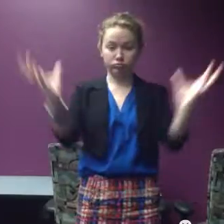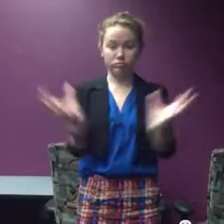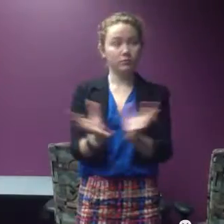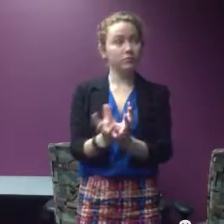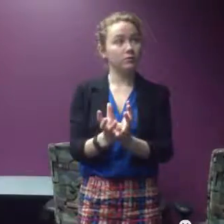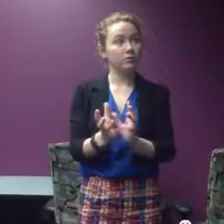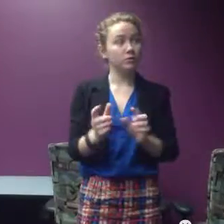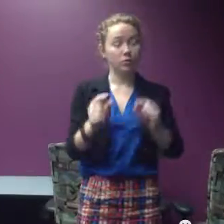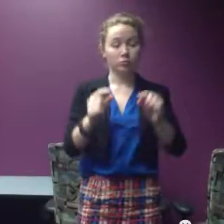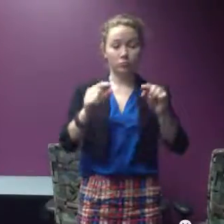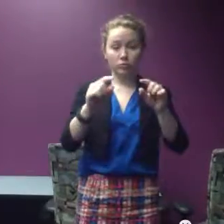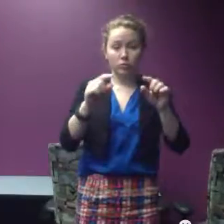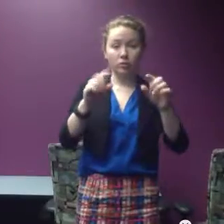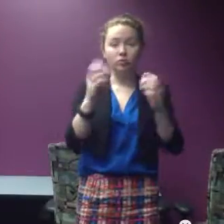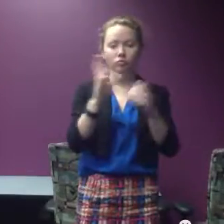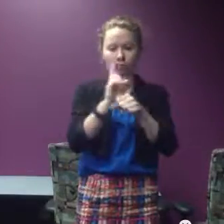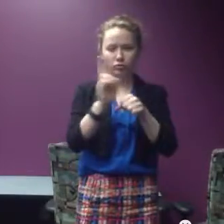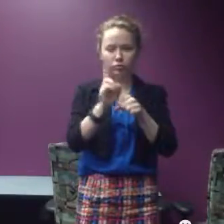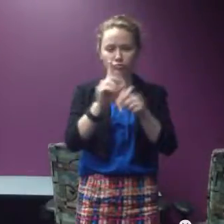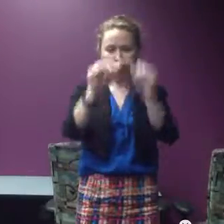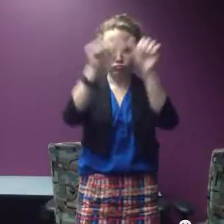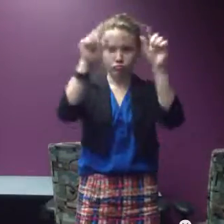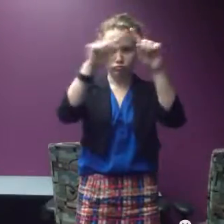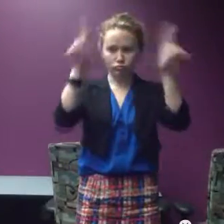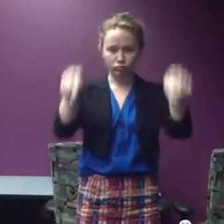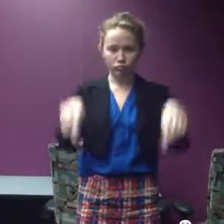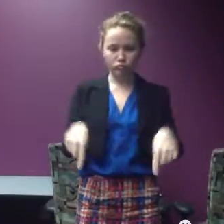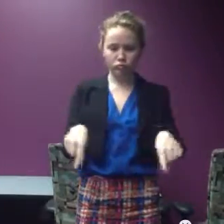So for volume, you need a 3D shape.